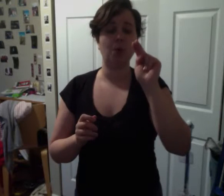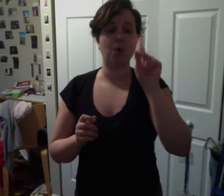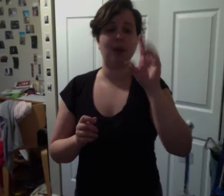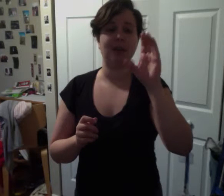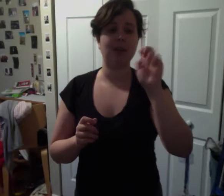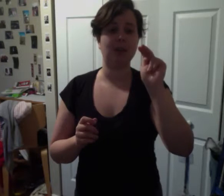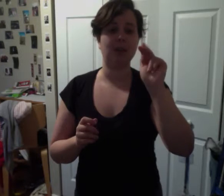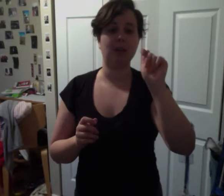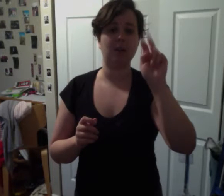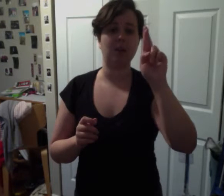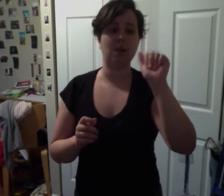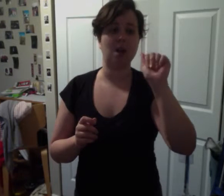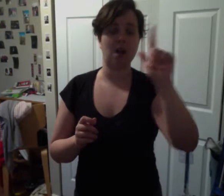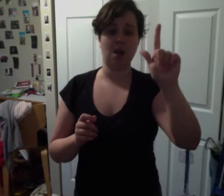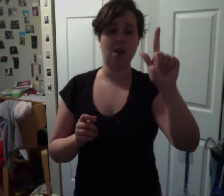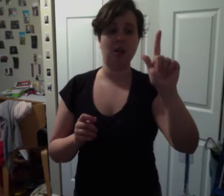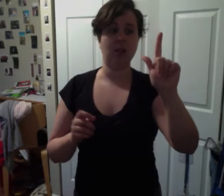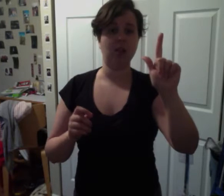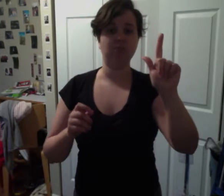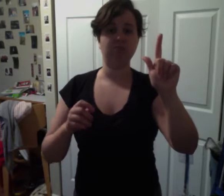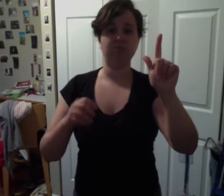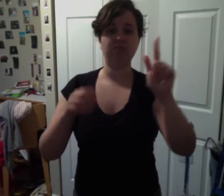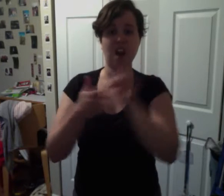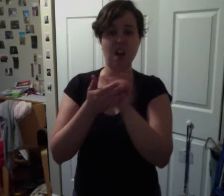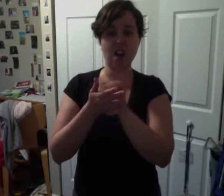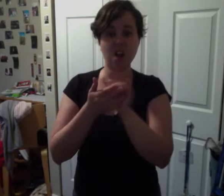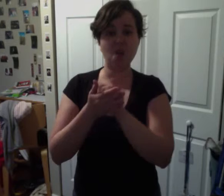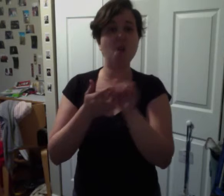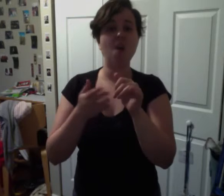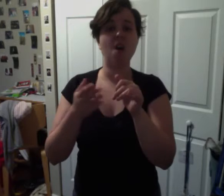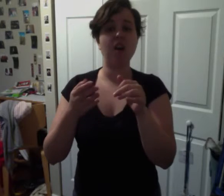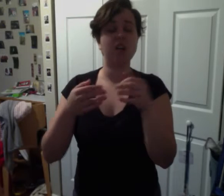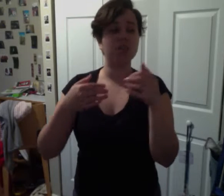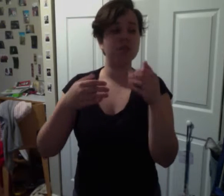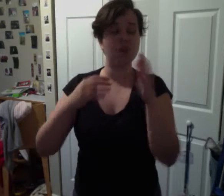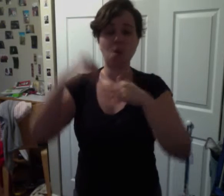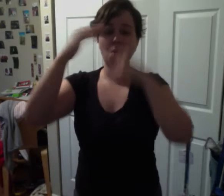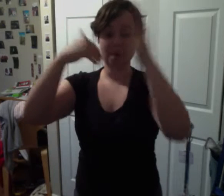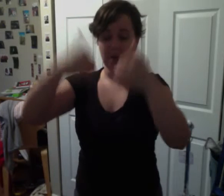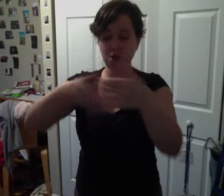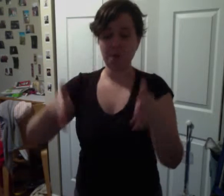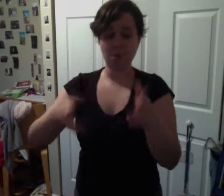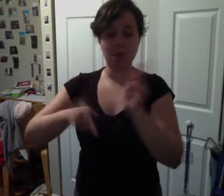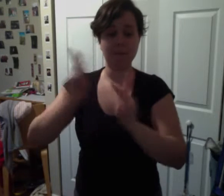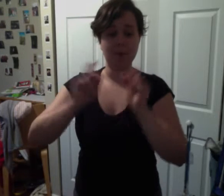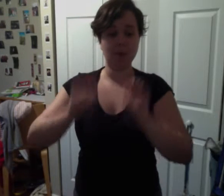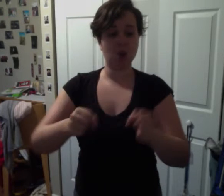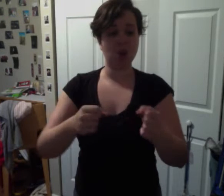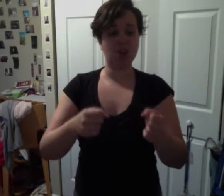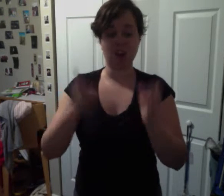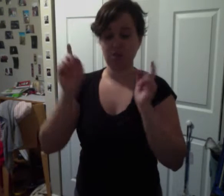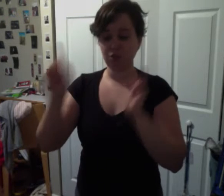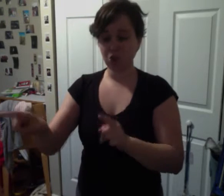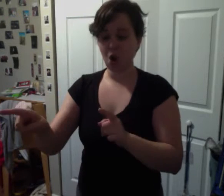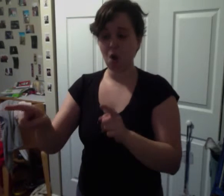else by interviewing them about their life. You come to this booth and you're met by a facilitator who brings you inside. You